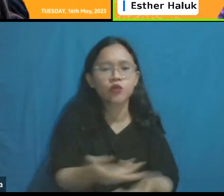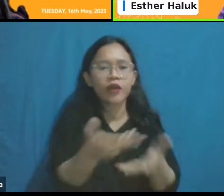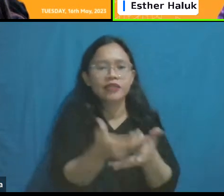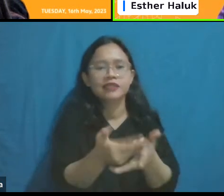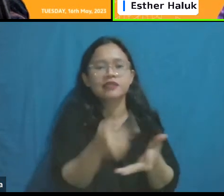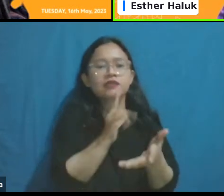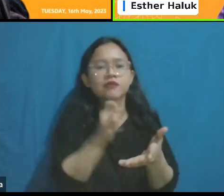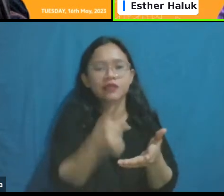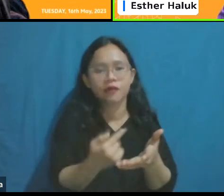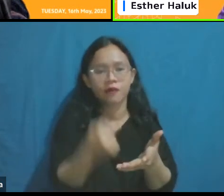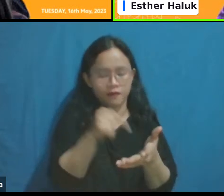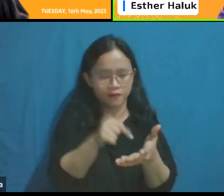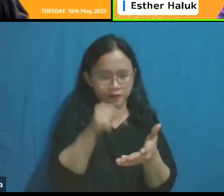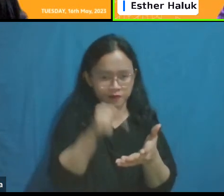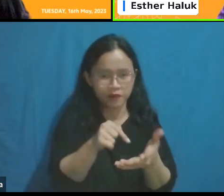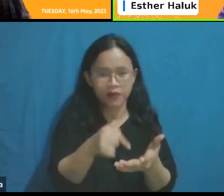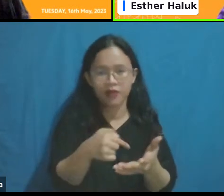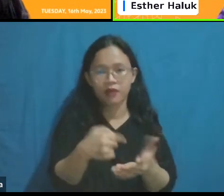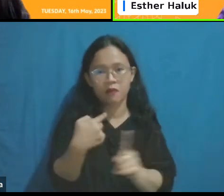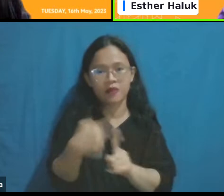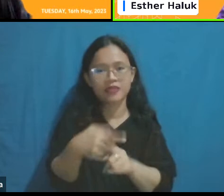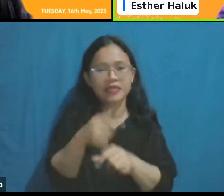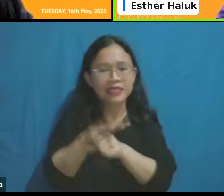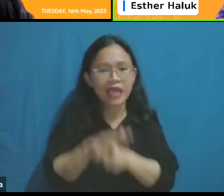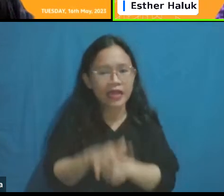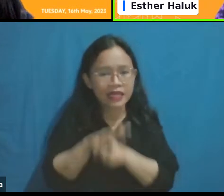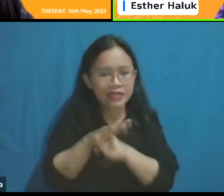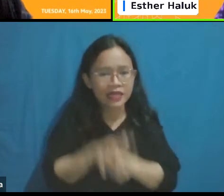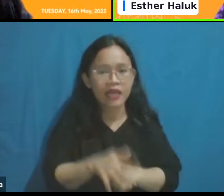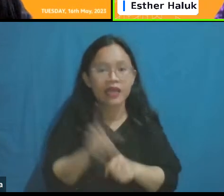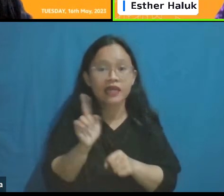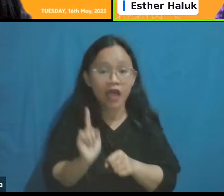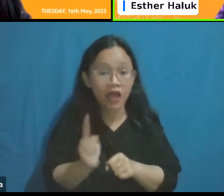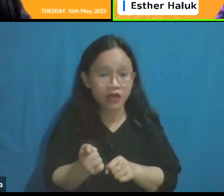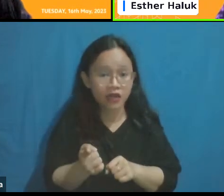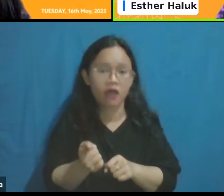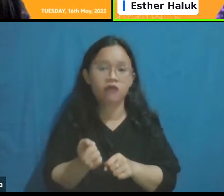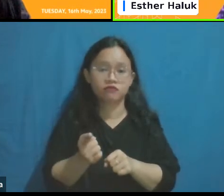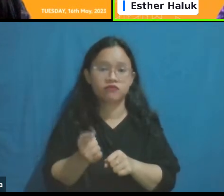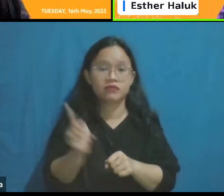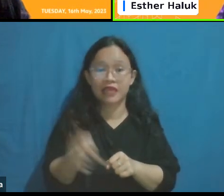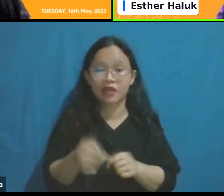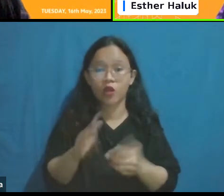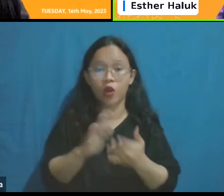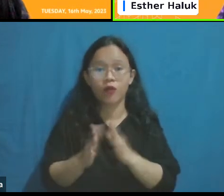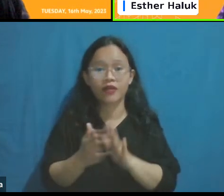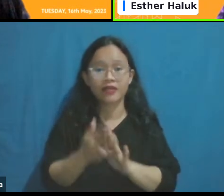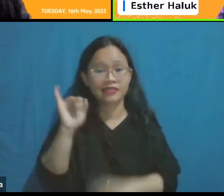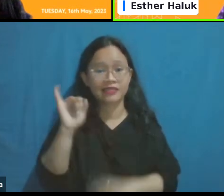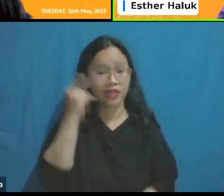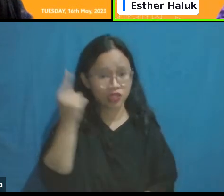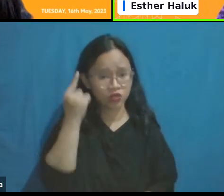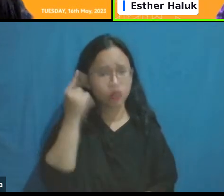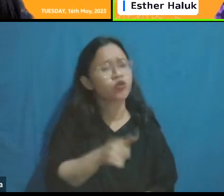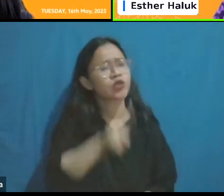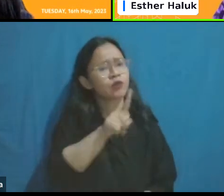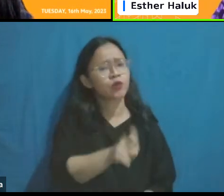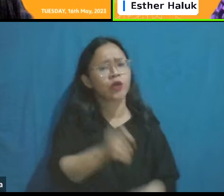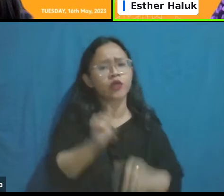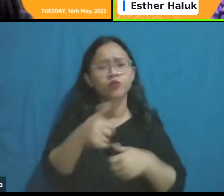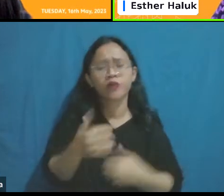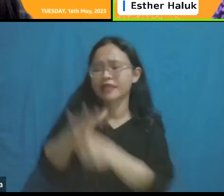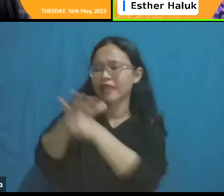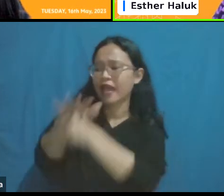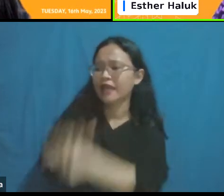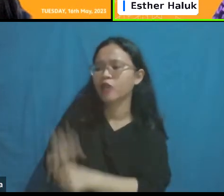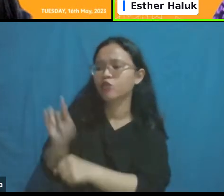pressure, international community pressure, not only to the Indonesian government, but also